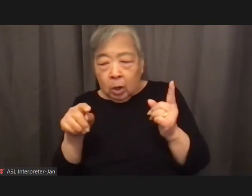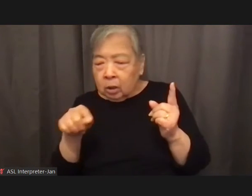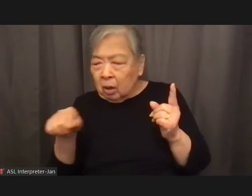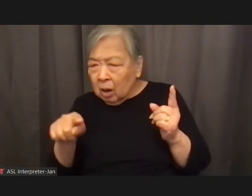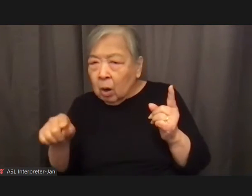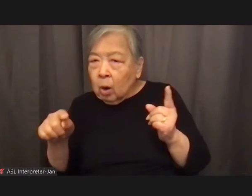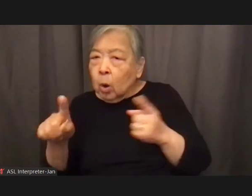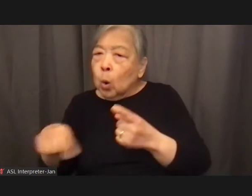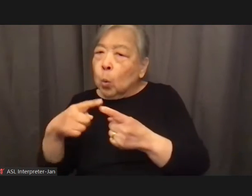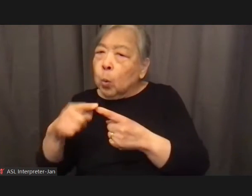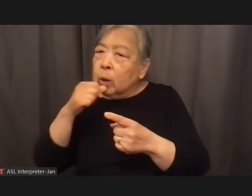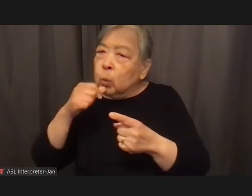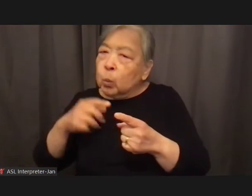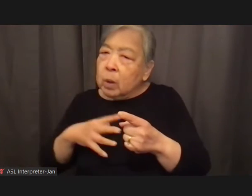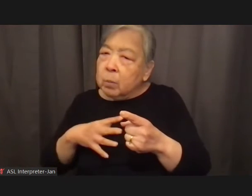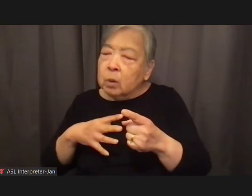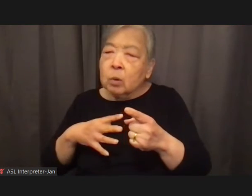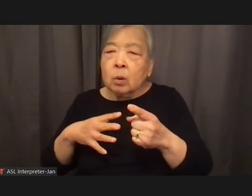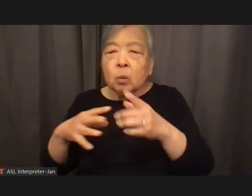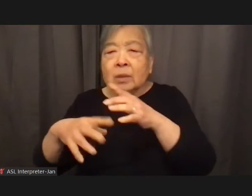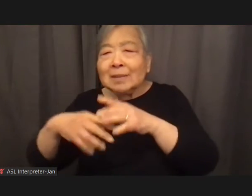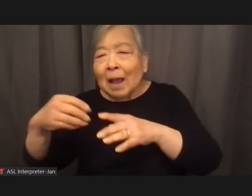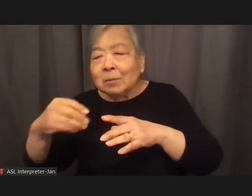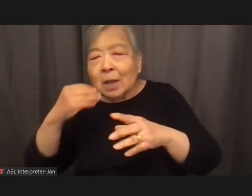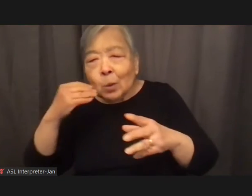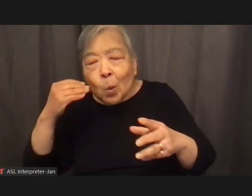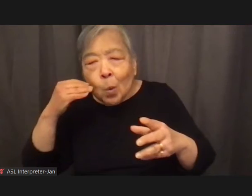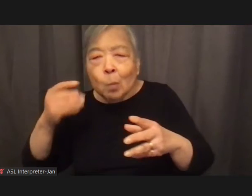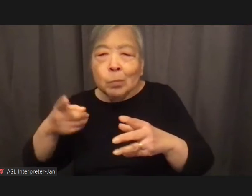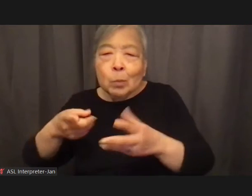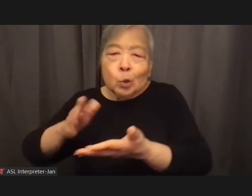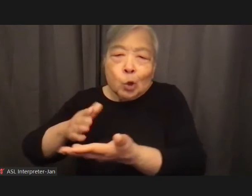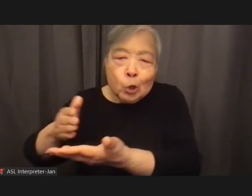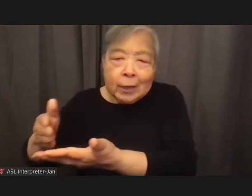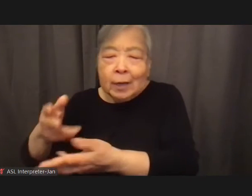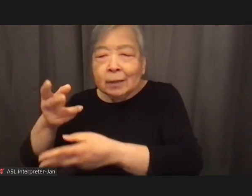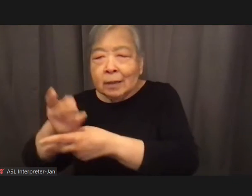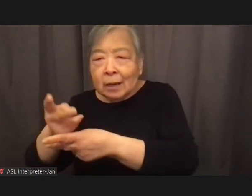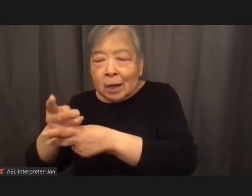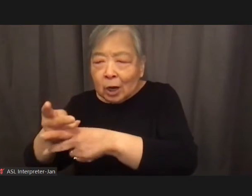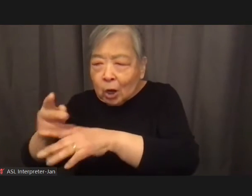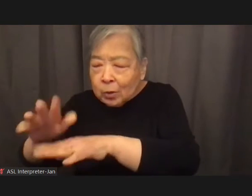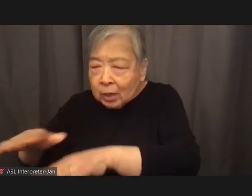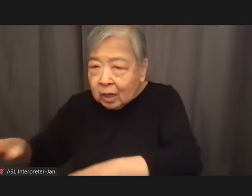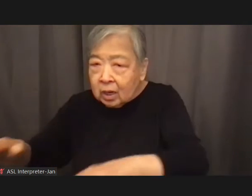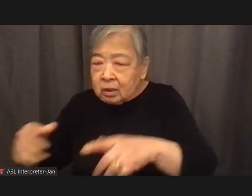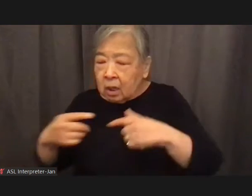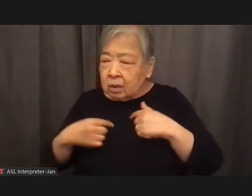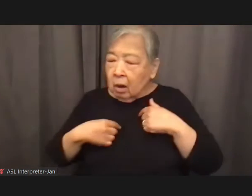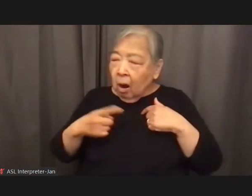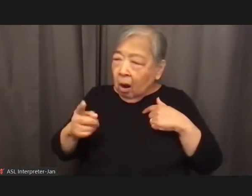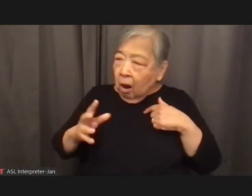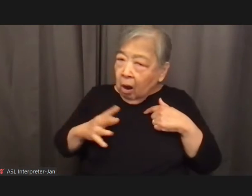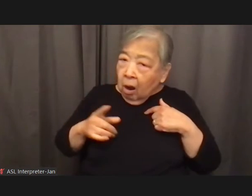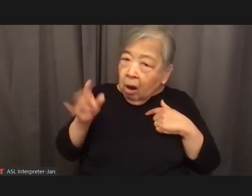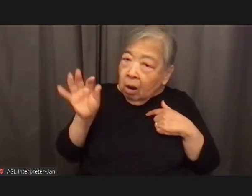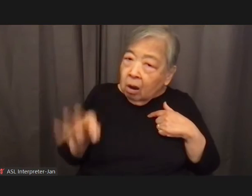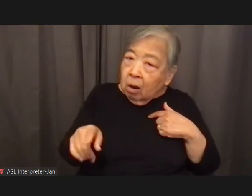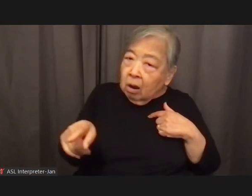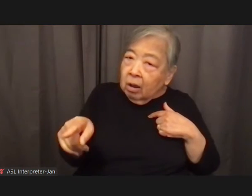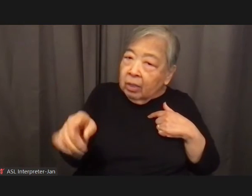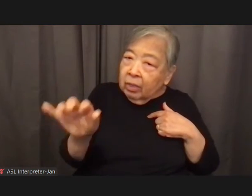painting outside their homes while cooking and taking care of the kids. I said, this is fantastic. This is a repetition